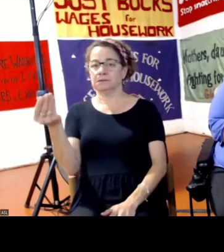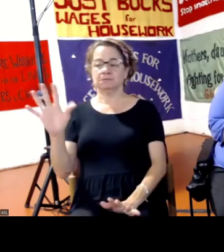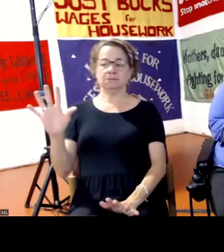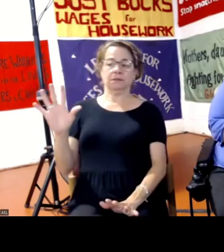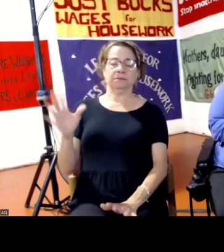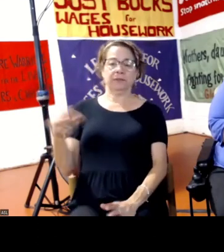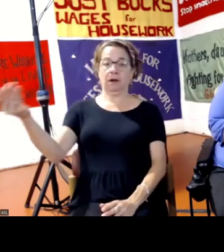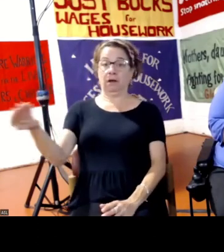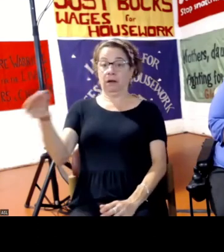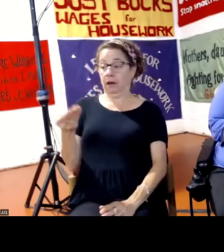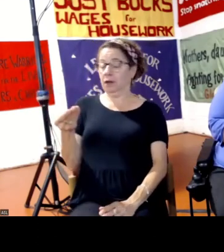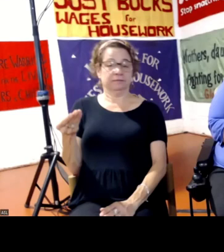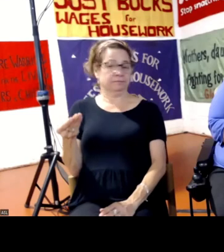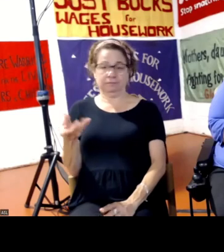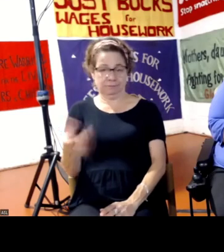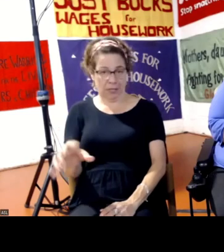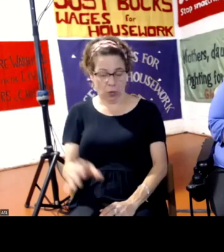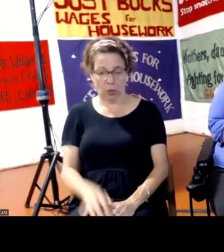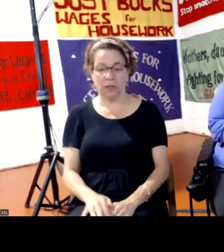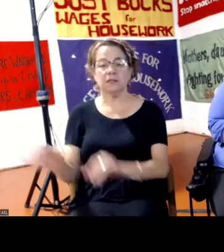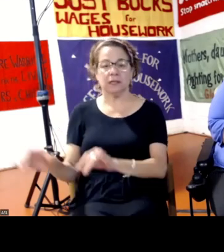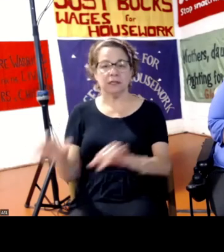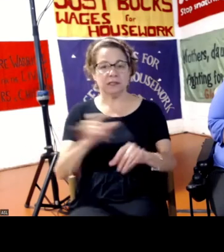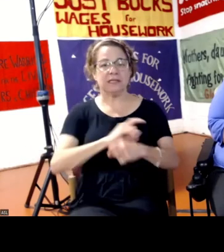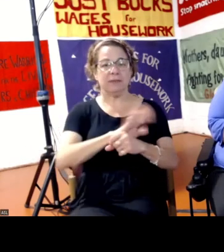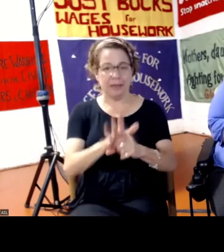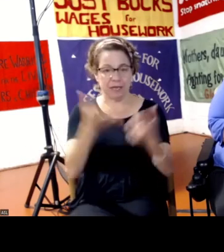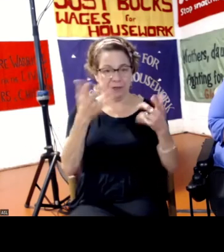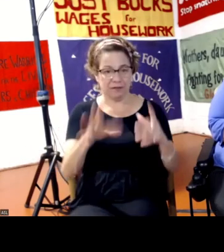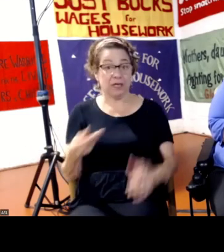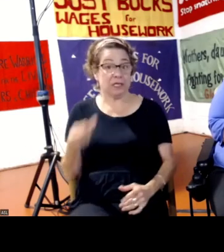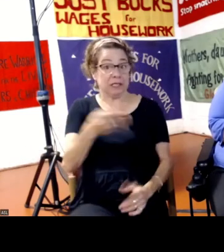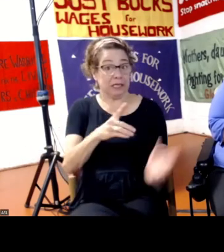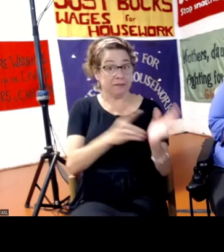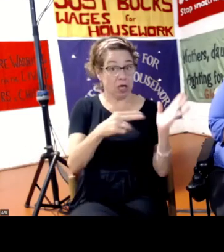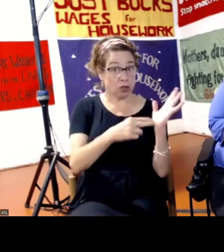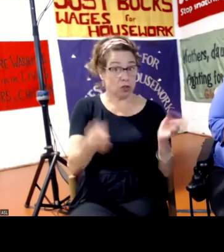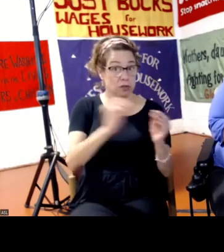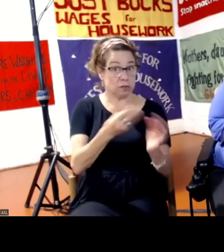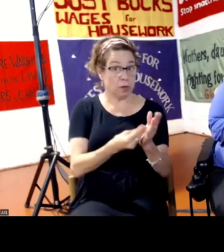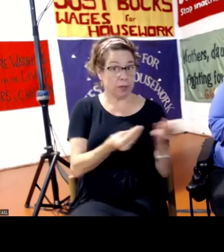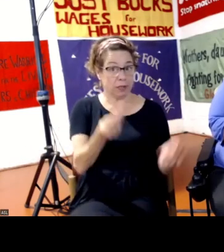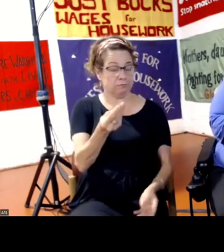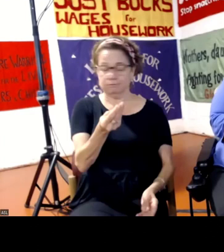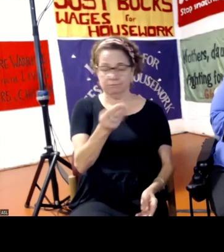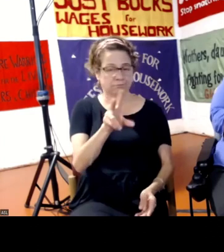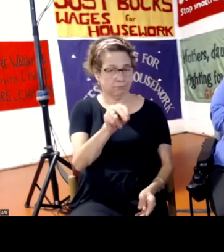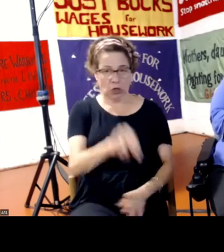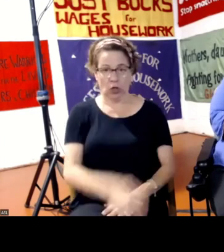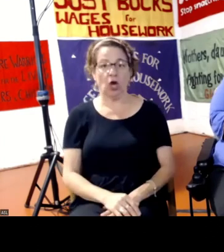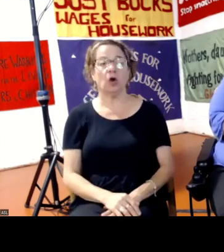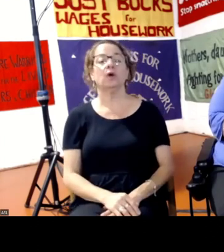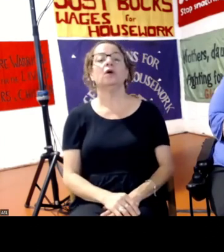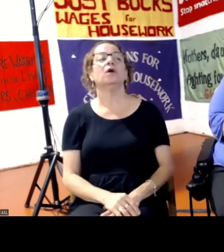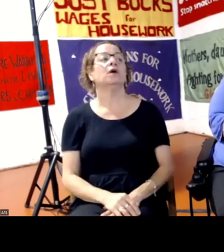with the cash. Oxfam came out with fantastic figures, trillions. I can't remember, but it's there.